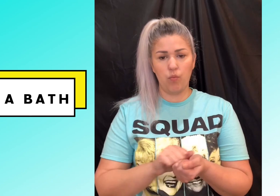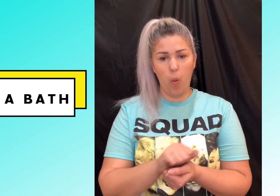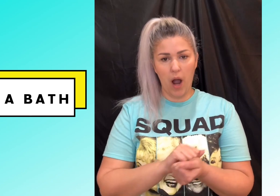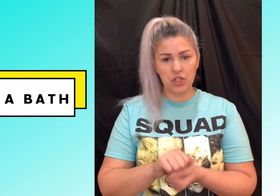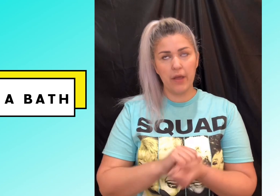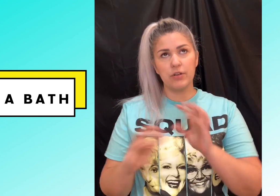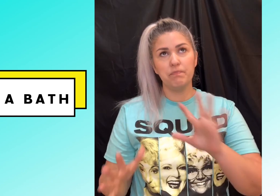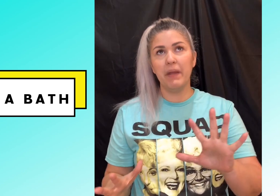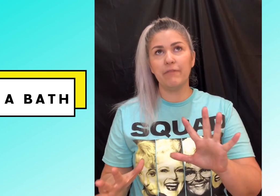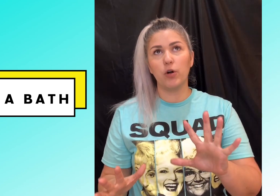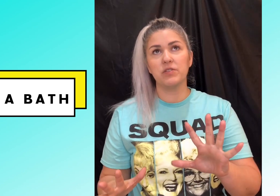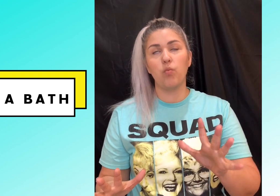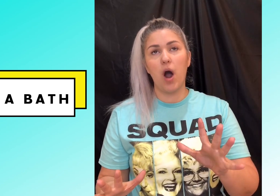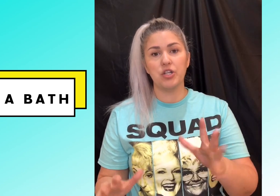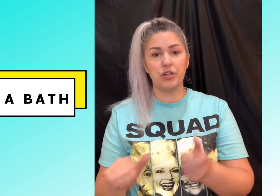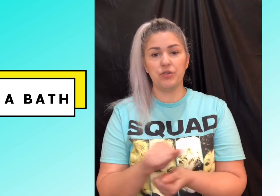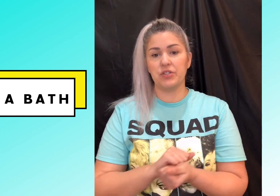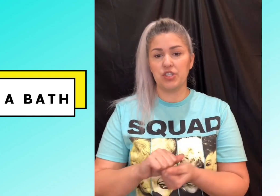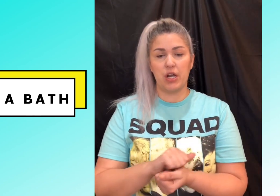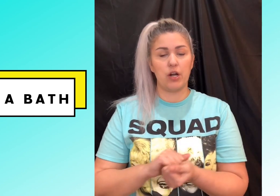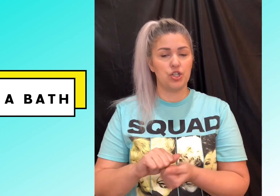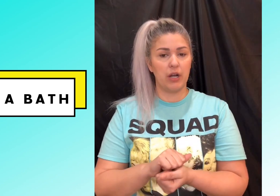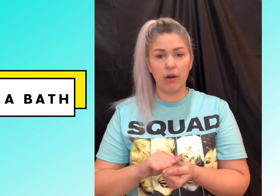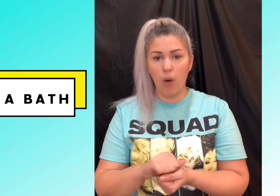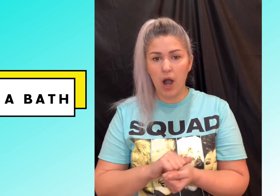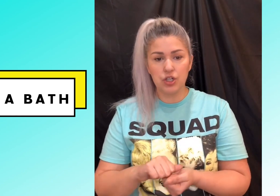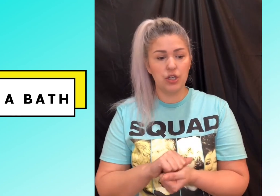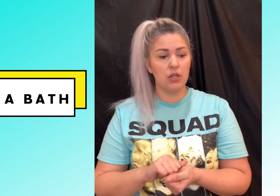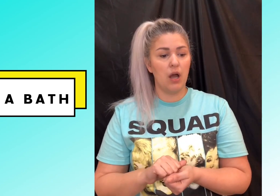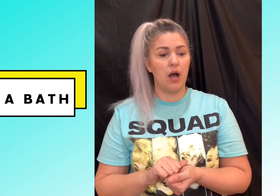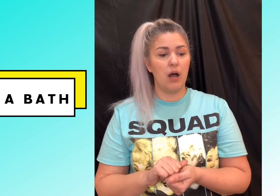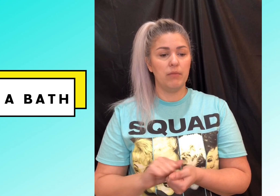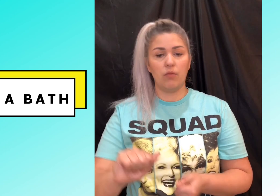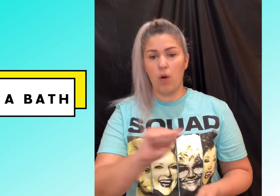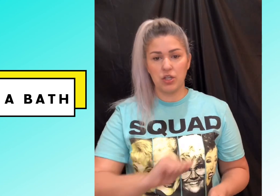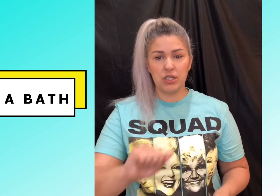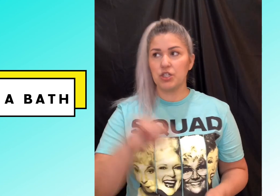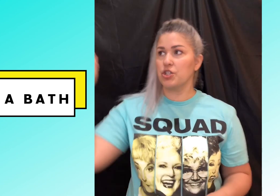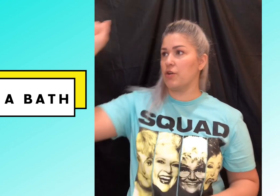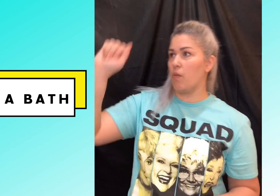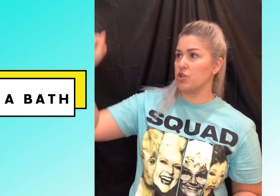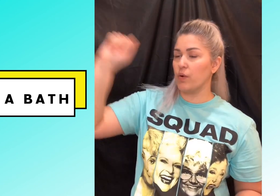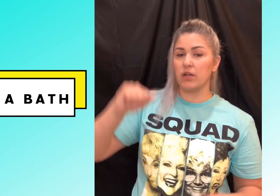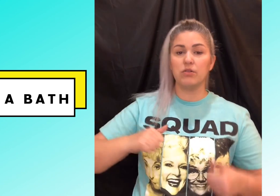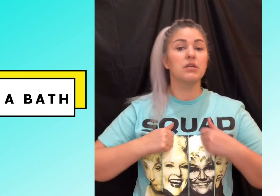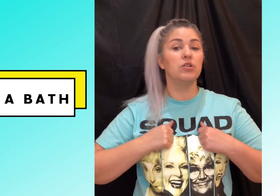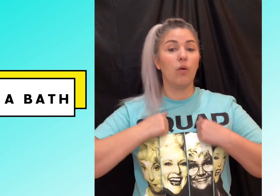wash there's many forms of wash you can do this is that our generic wash you can wash dishes you can wash windows you can